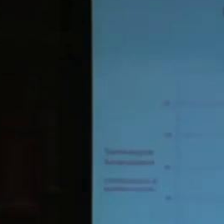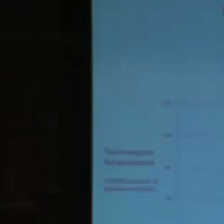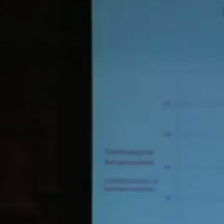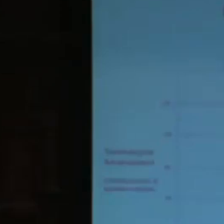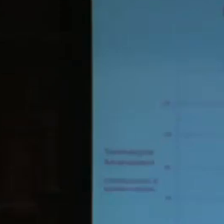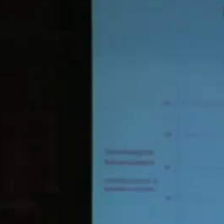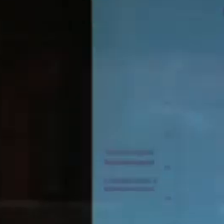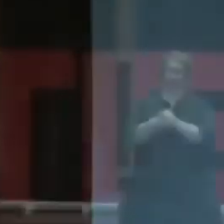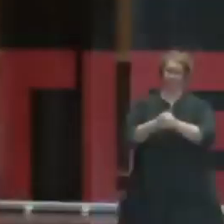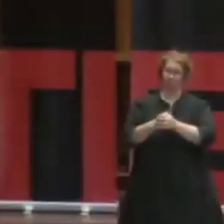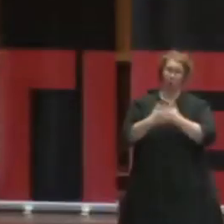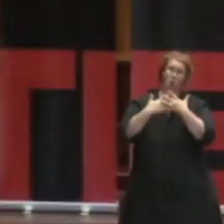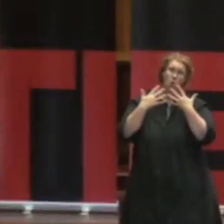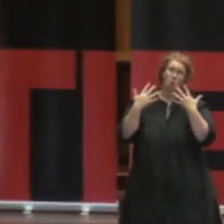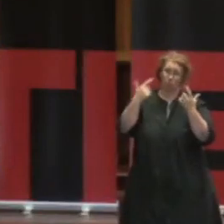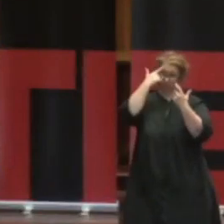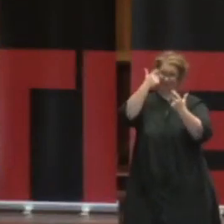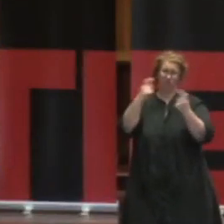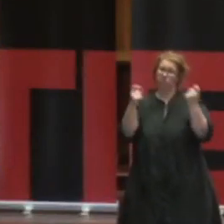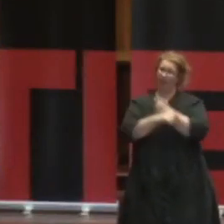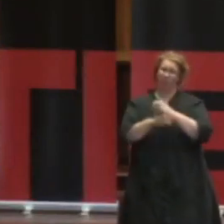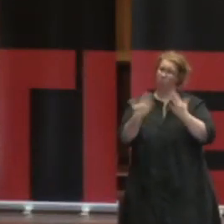society. Again, more than